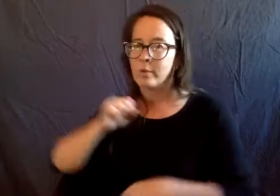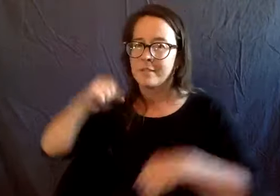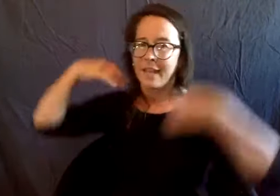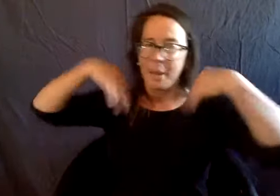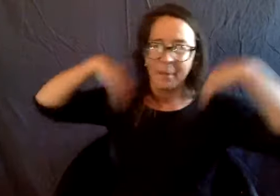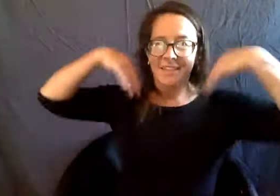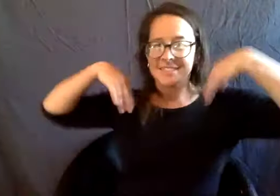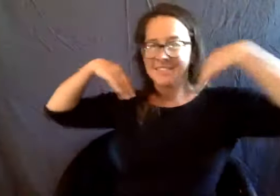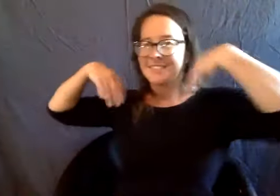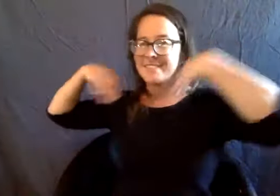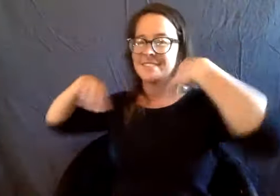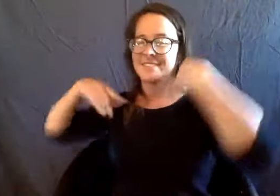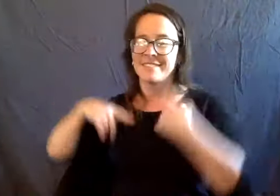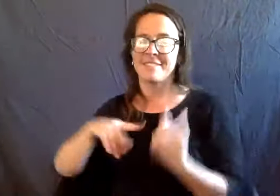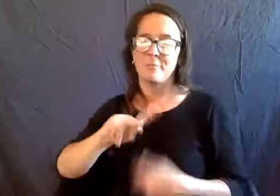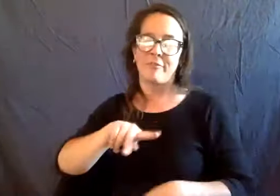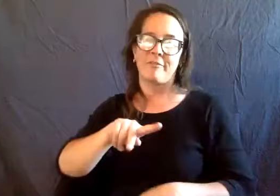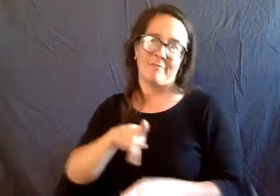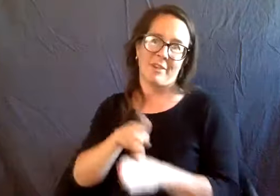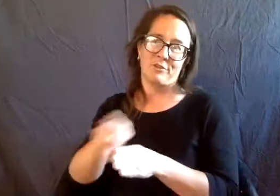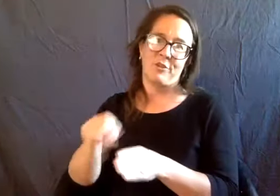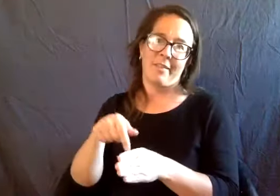hippies and professional people. And